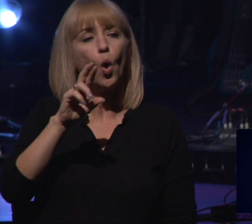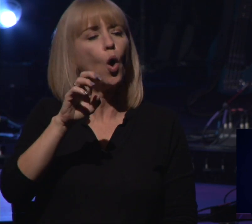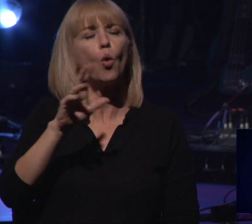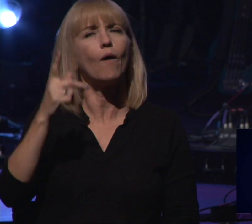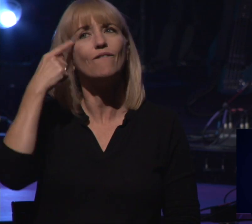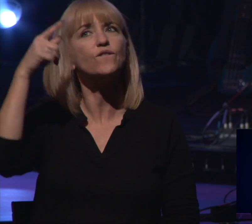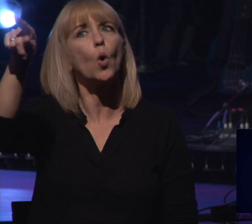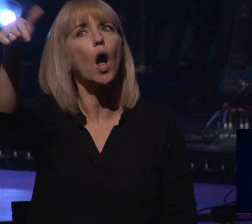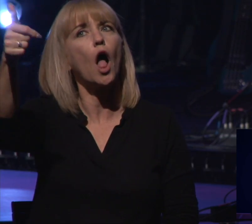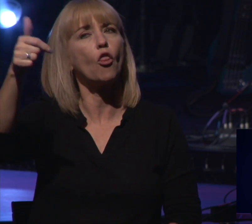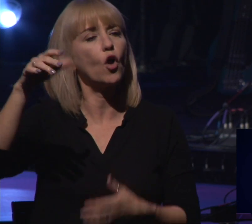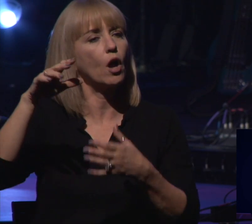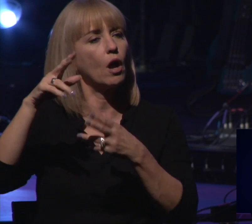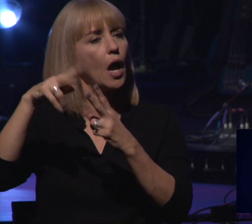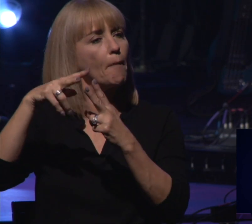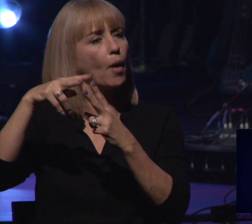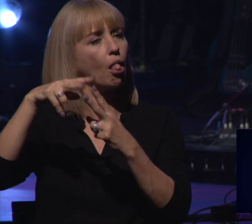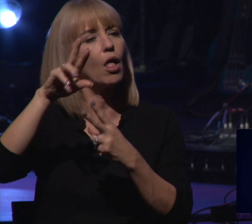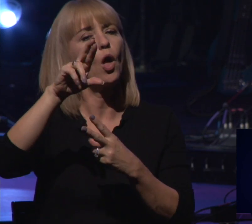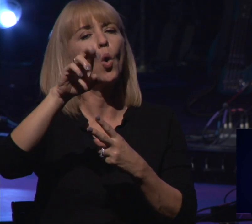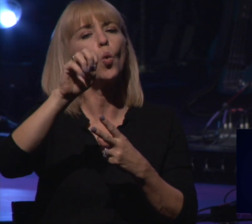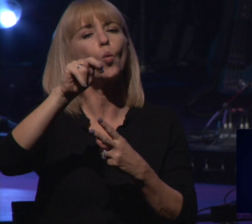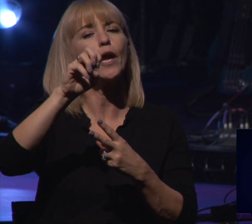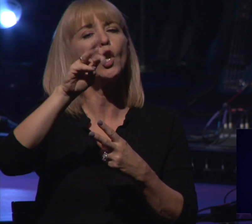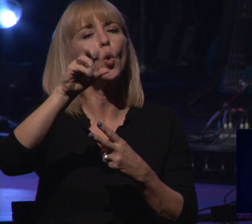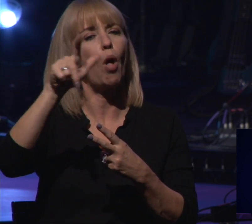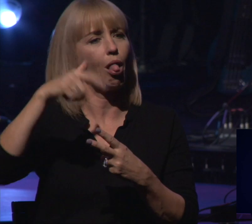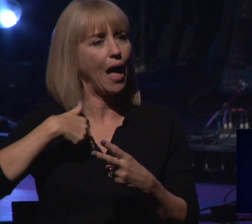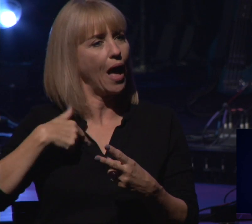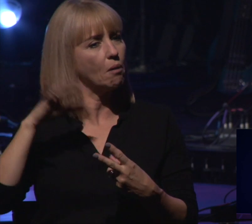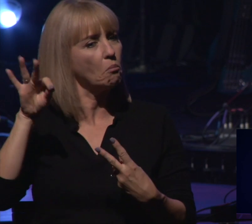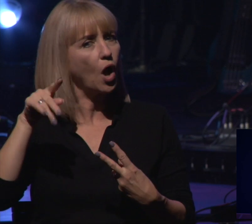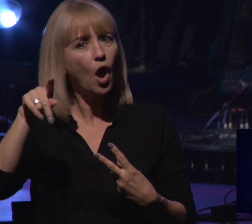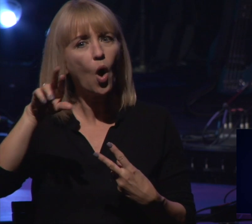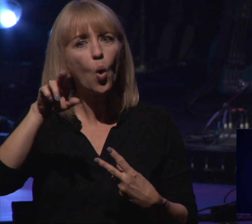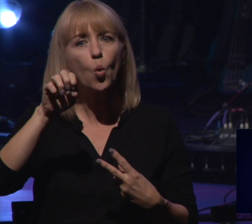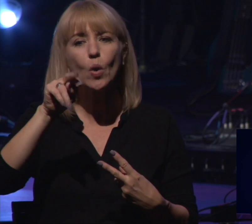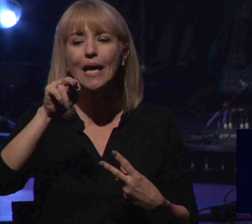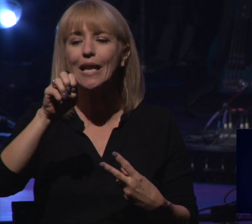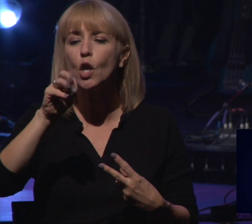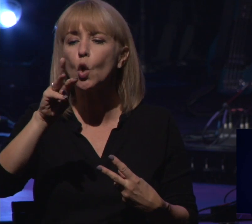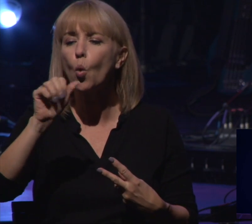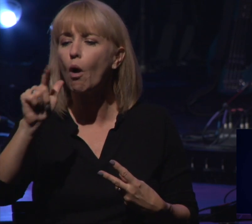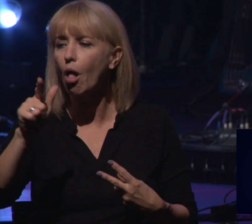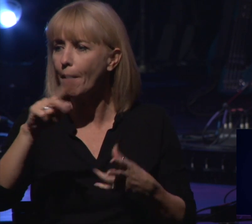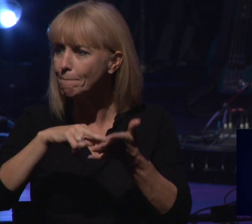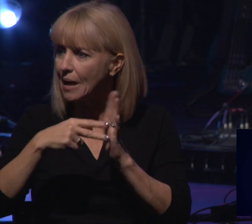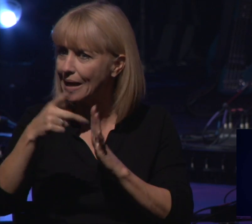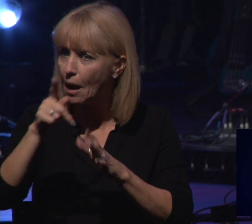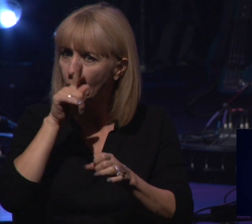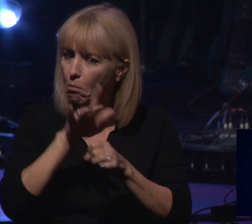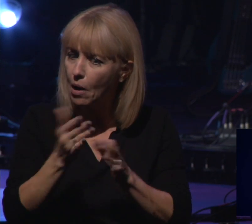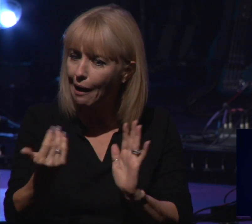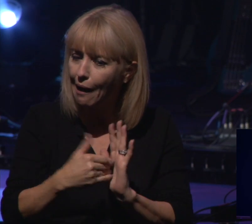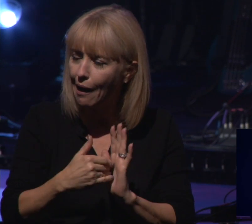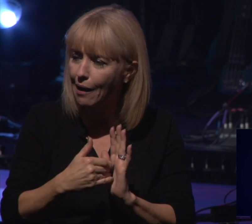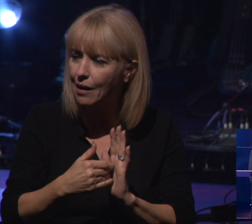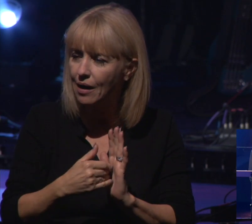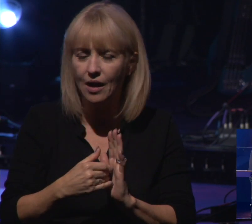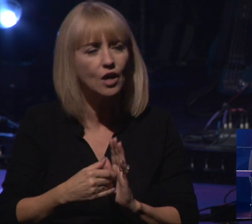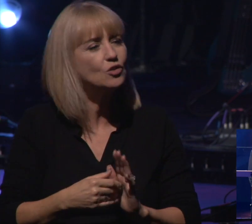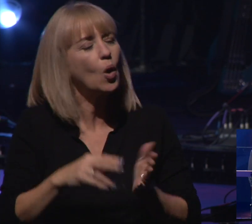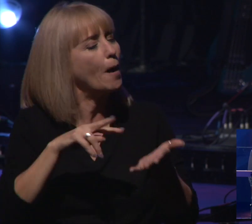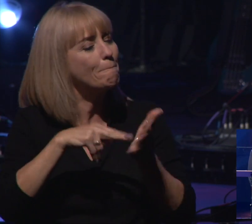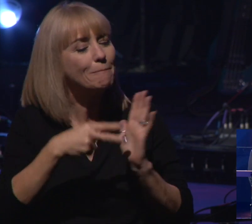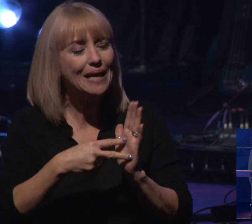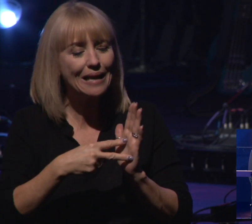vow renewal for a wonderful couple at the church a few weeks ago. All of a sudden, these take on a newer meaning, because it's not just this sweet little thing you say just to get